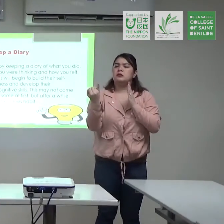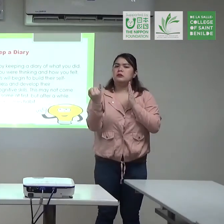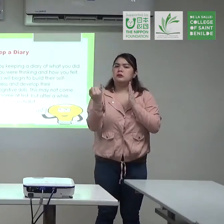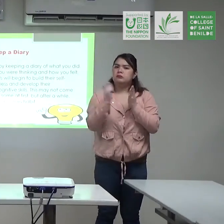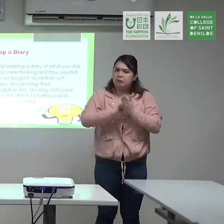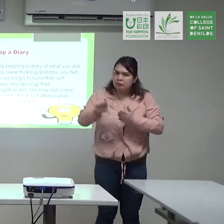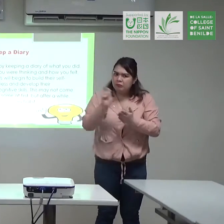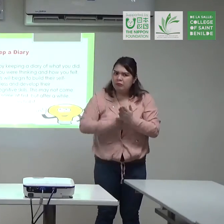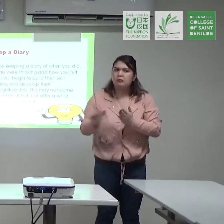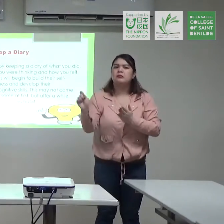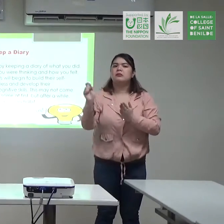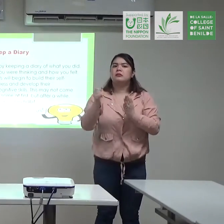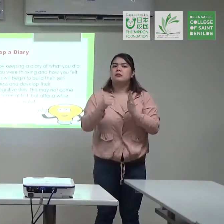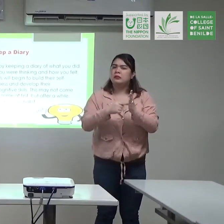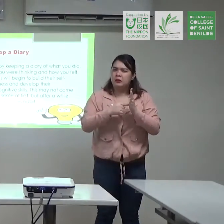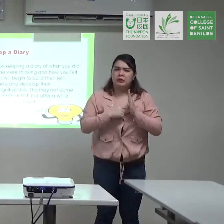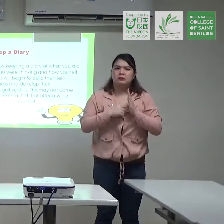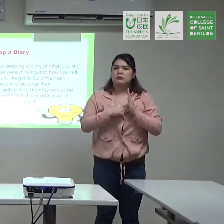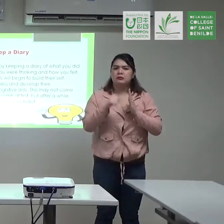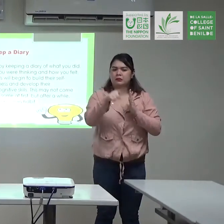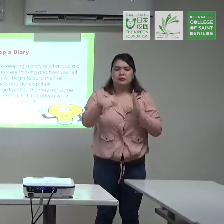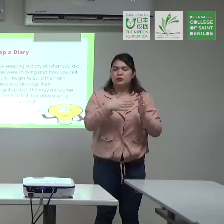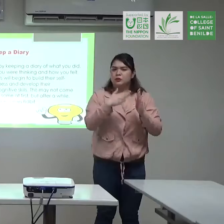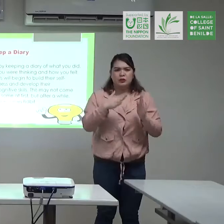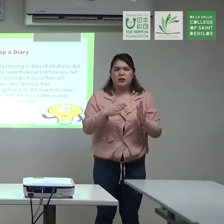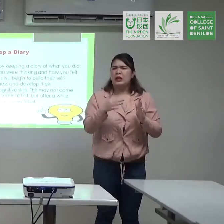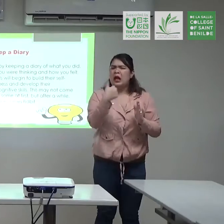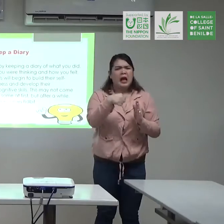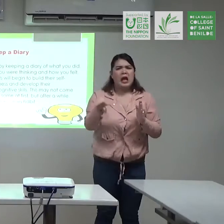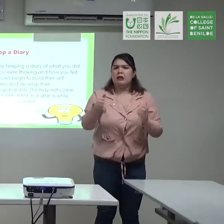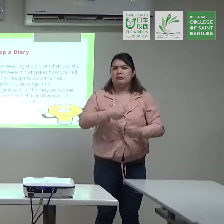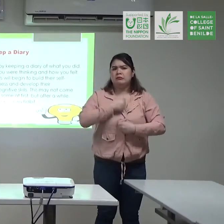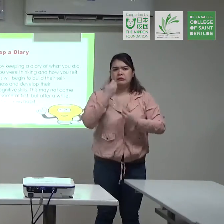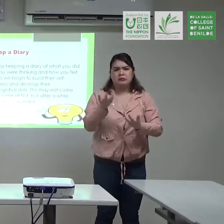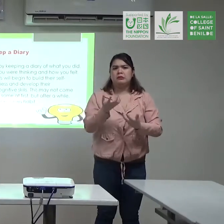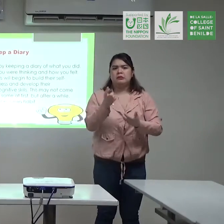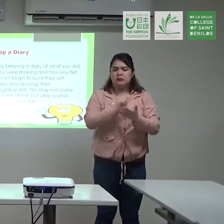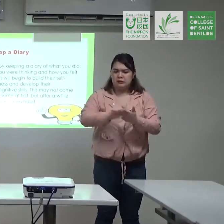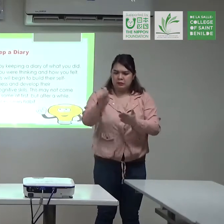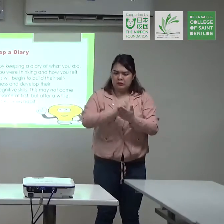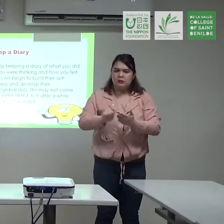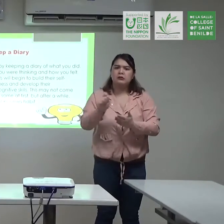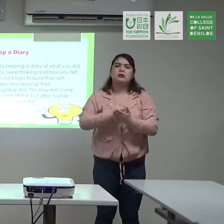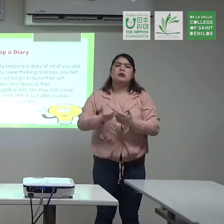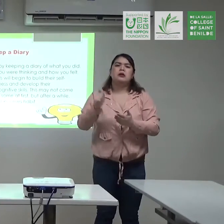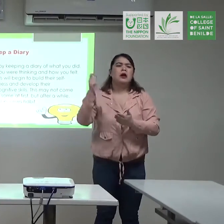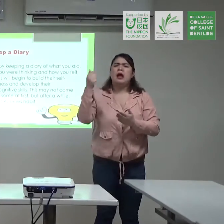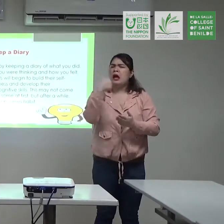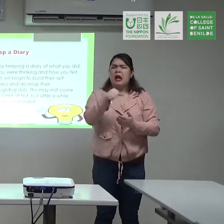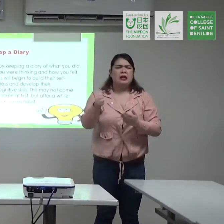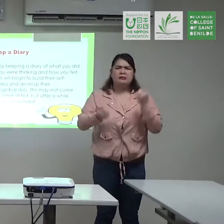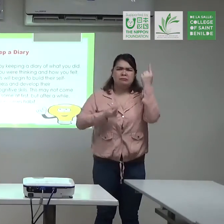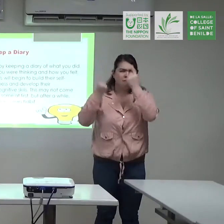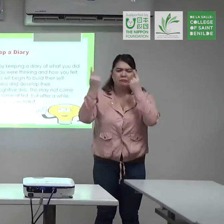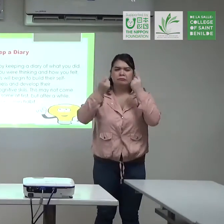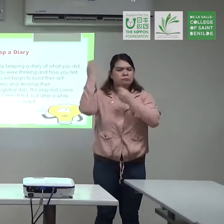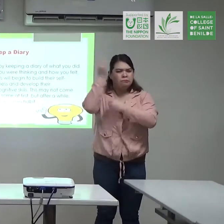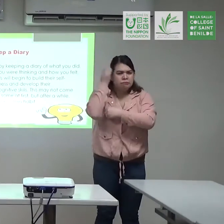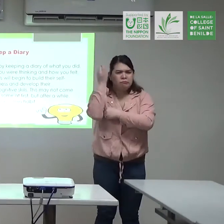else? Anything that they write about as an offshoot of their thinking